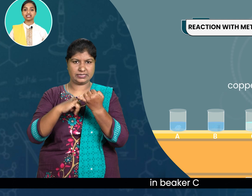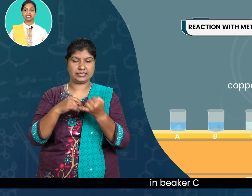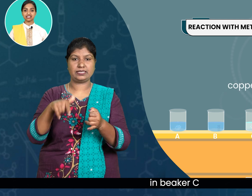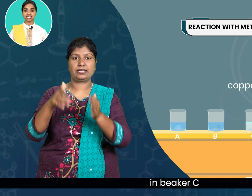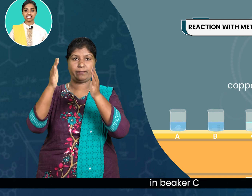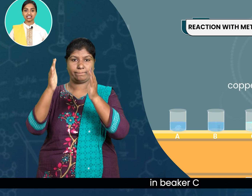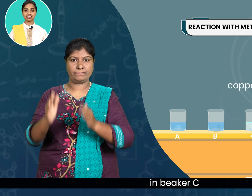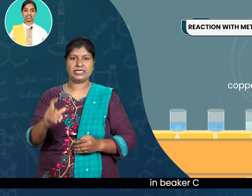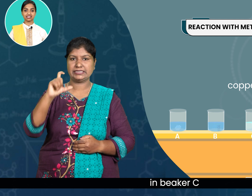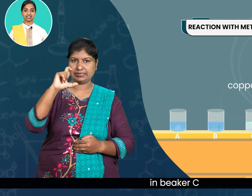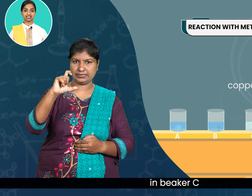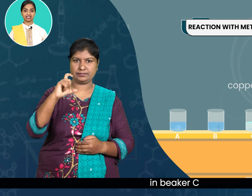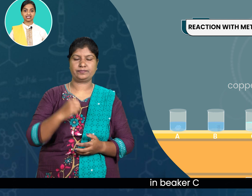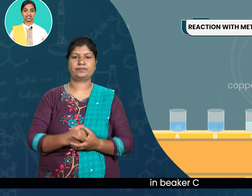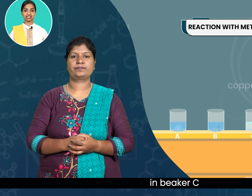in beaker C,